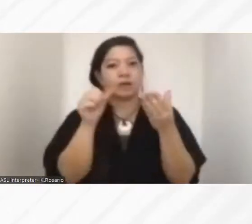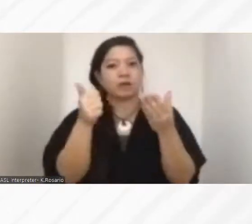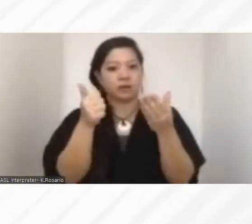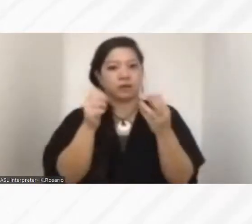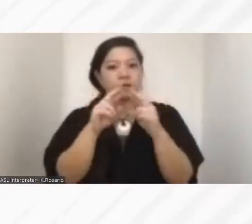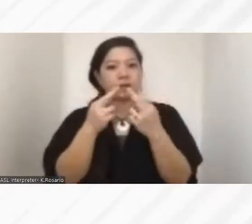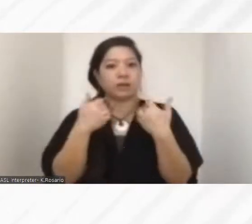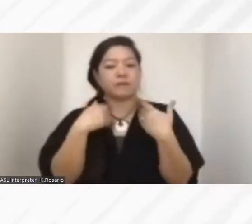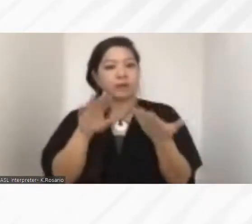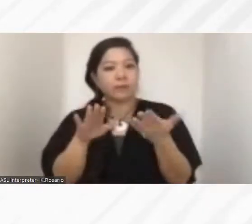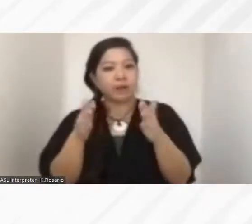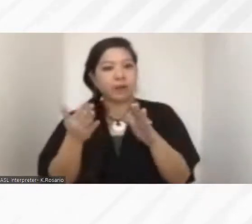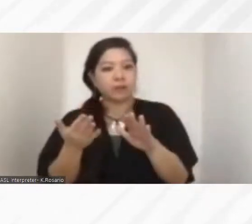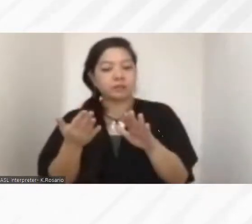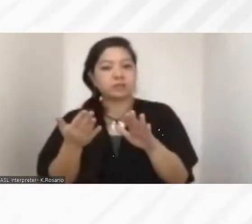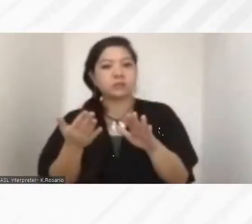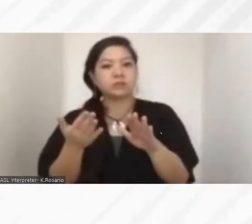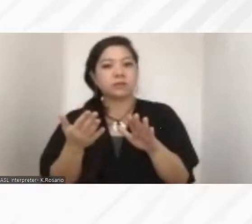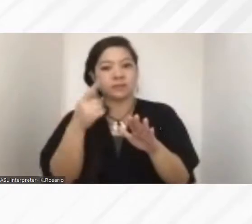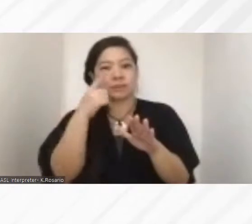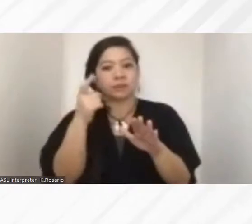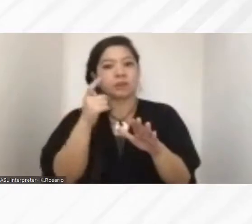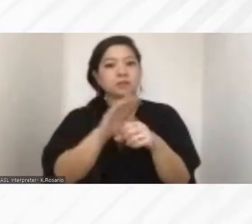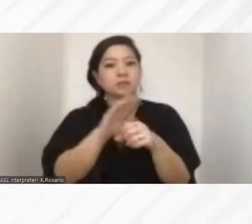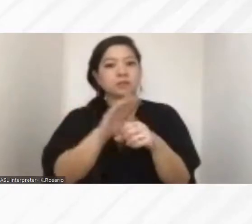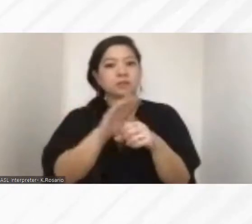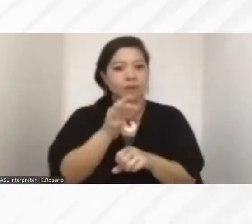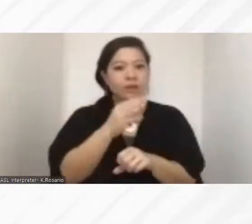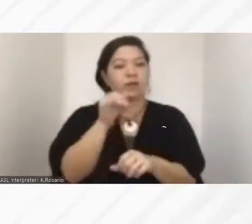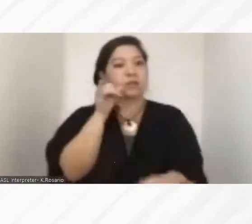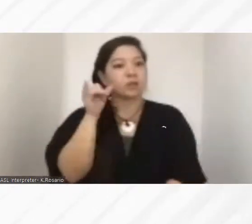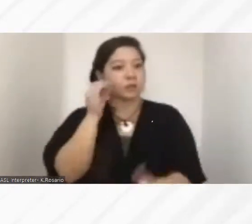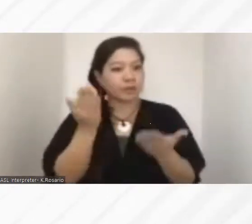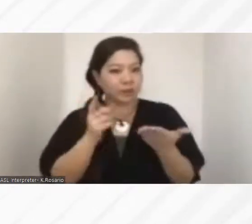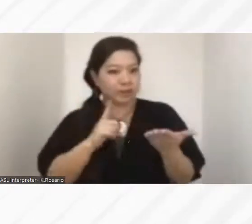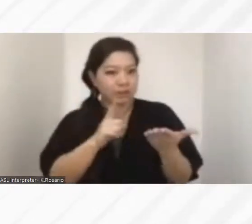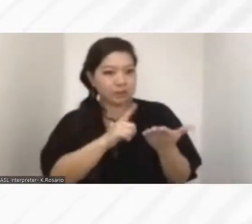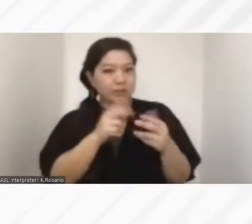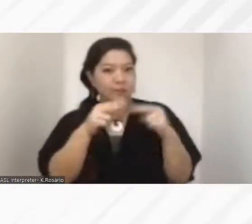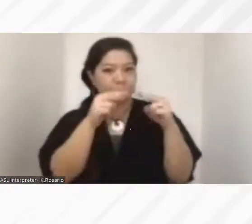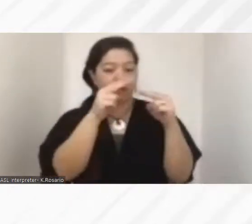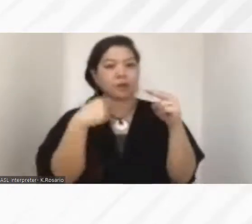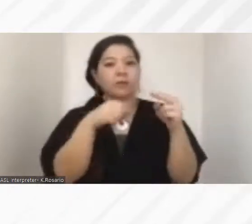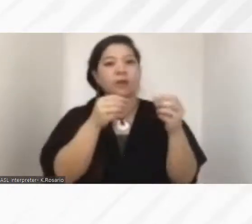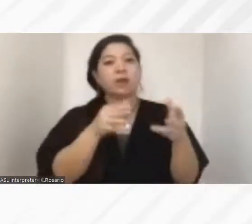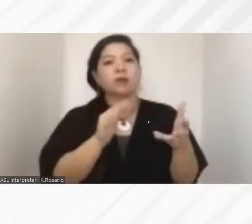due to this COVID. And yesterday, here at the legislature, we mourned the loss of one of our